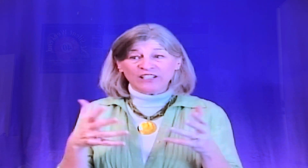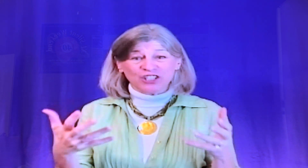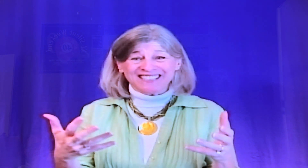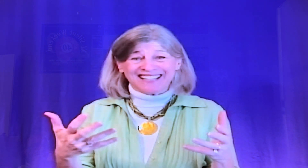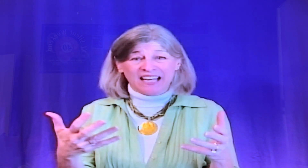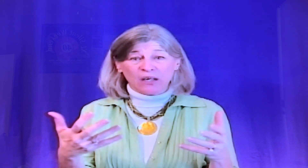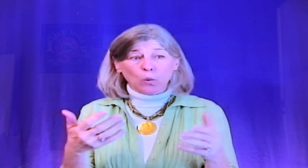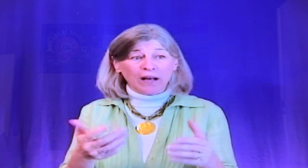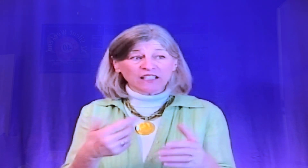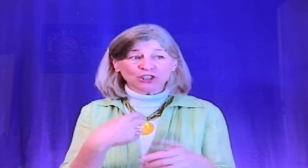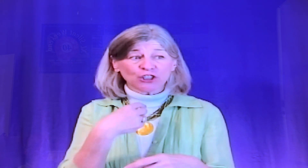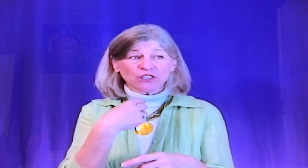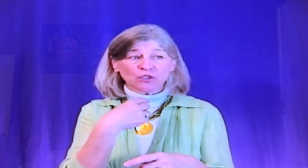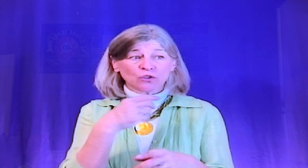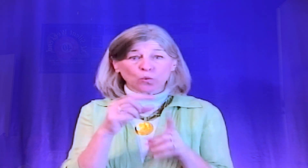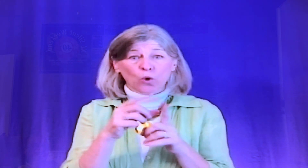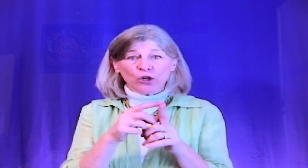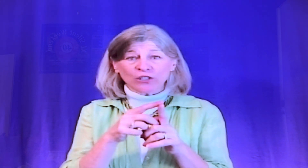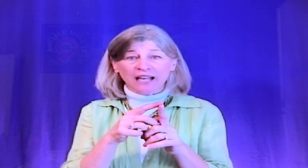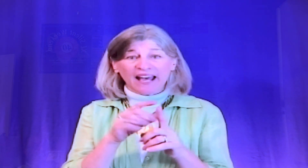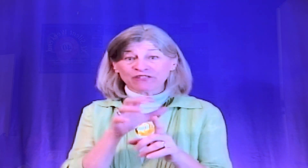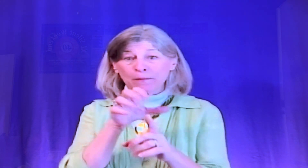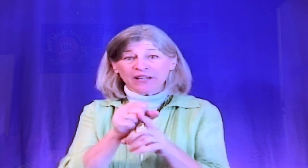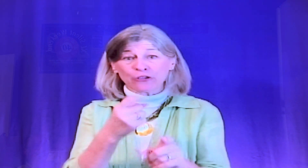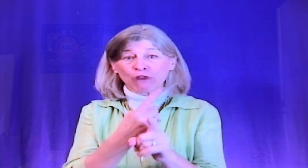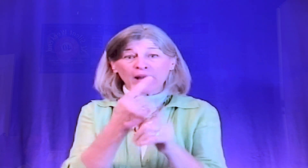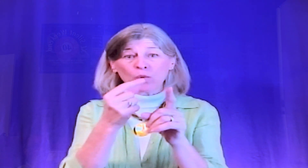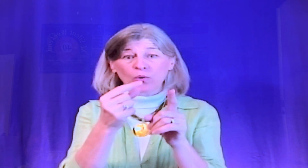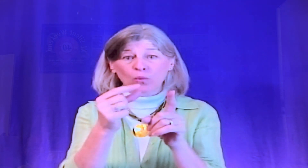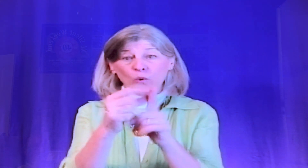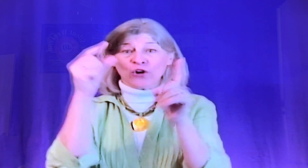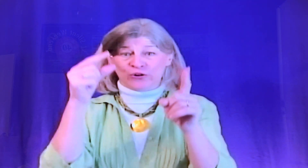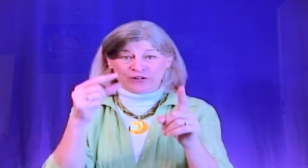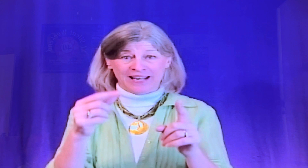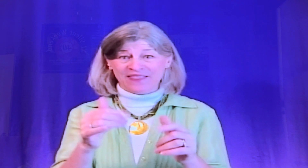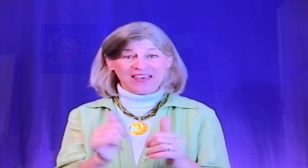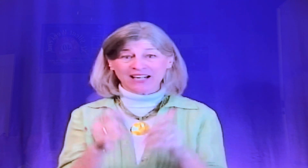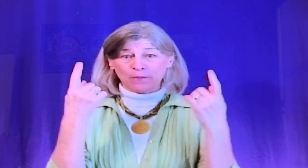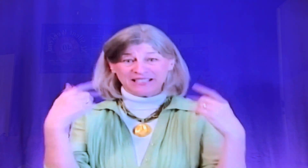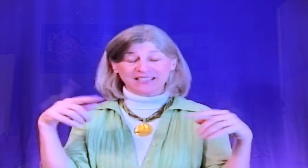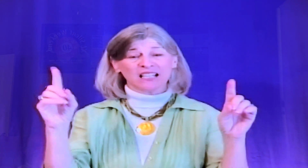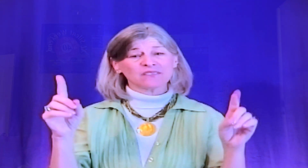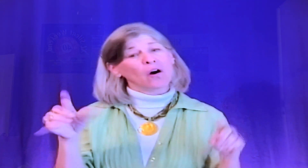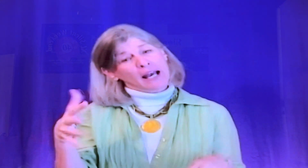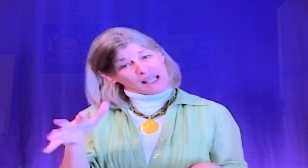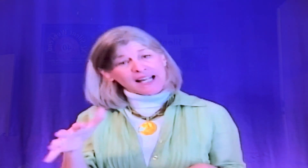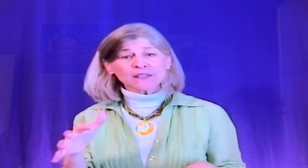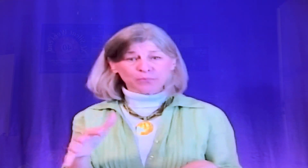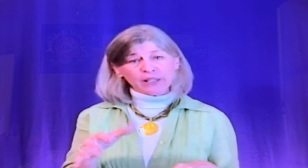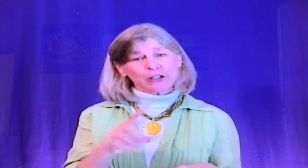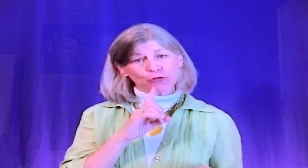just think, well, it's just the words. I have to pick the right word and then I'll be successful. And that's pretty